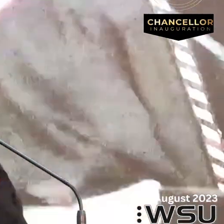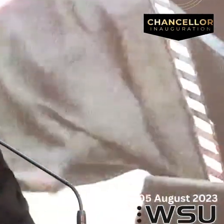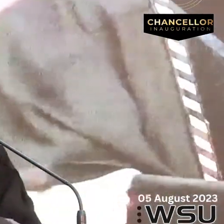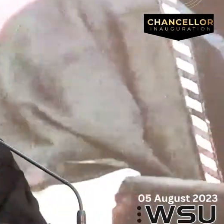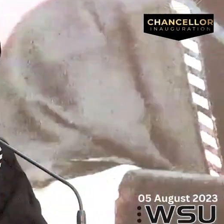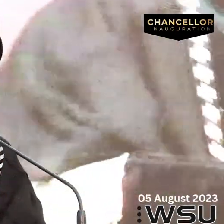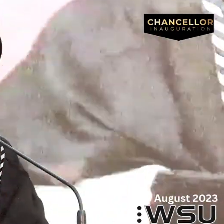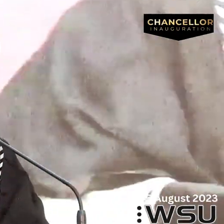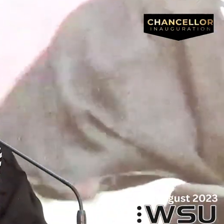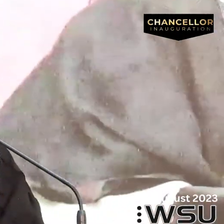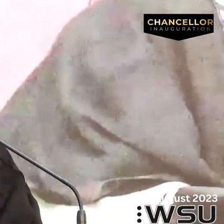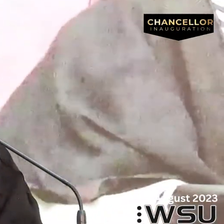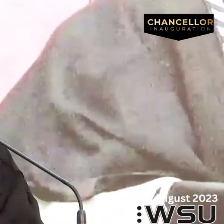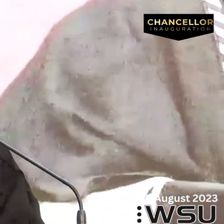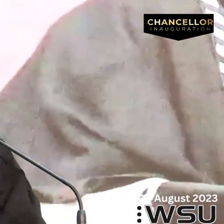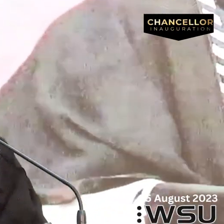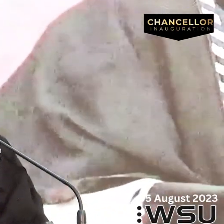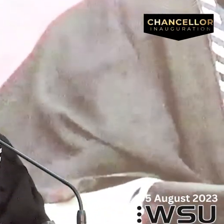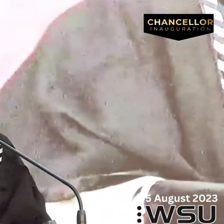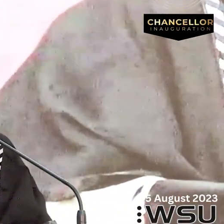mntu endimintroduce apha kuni